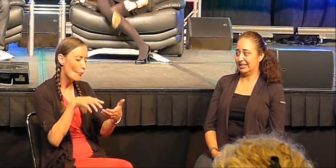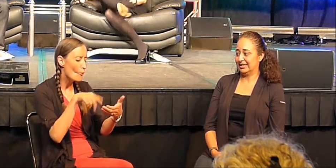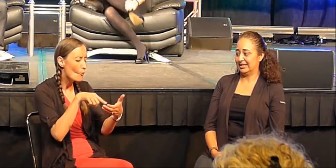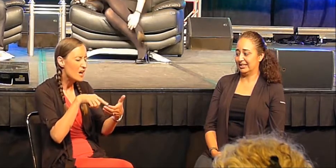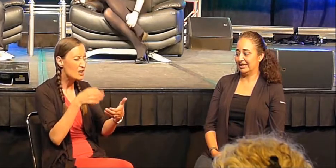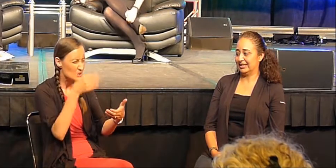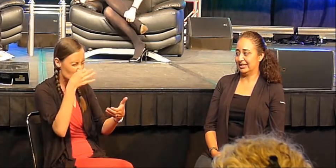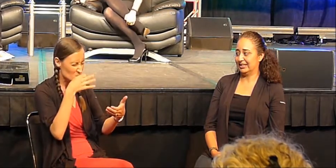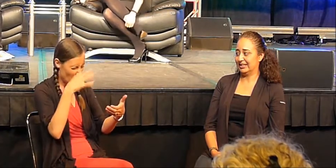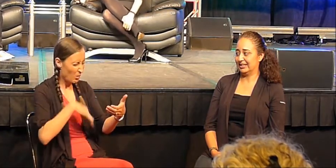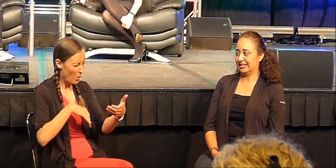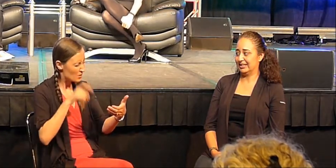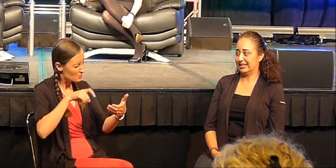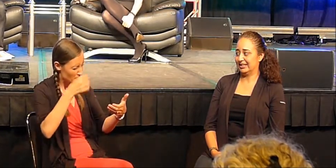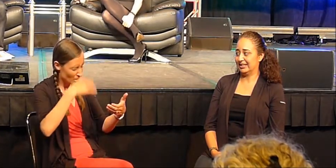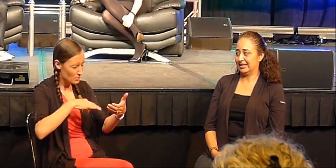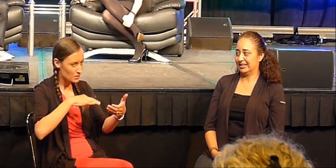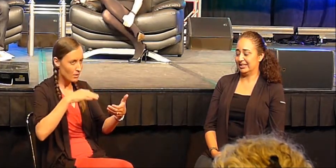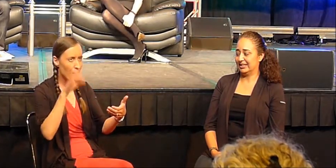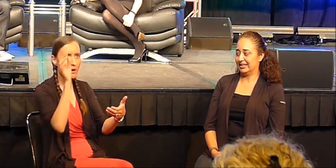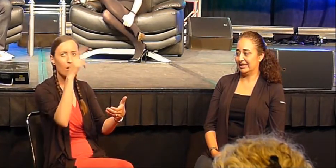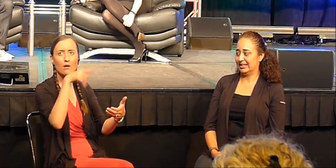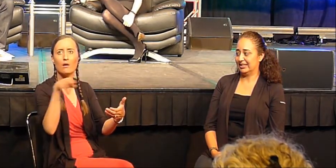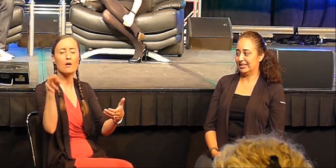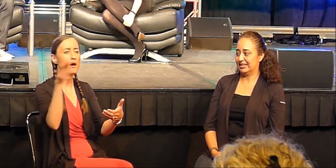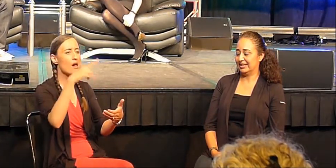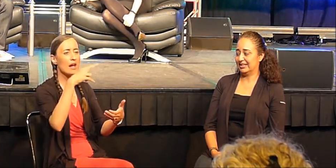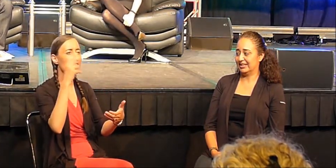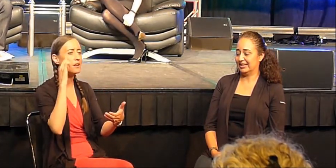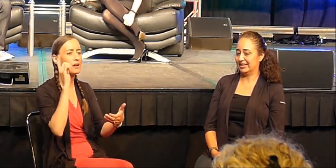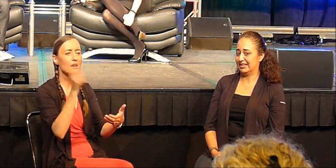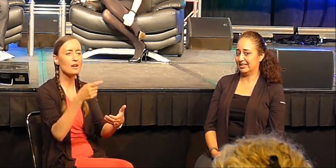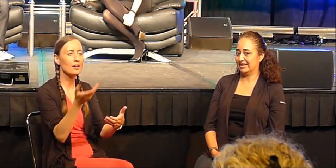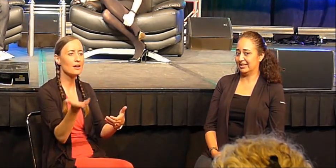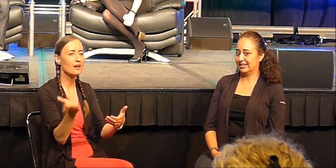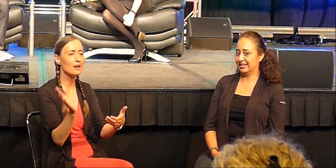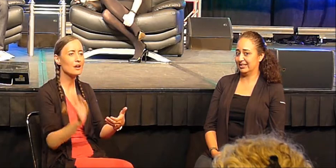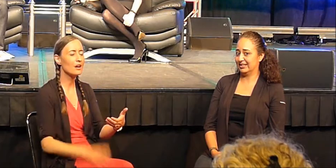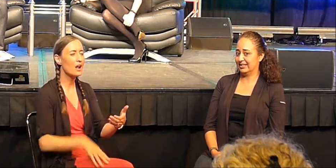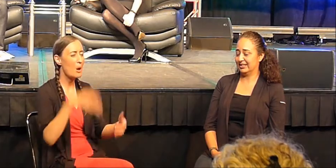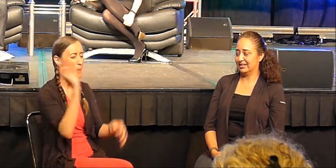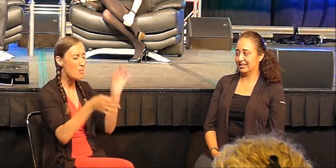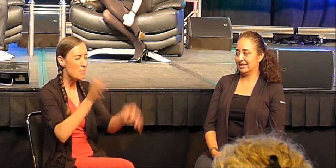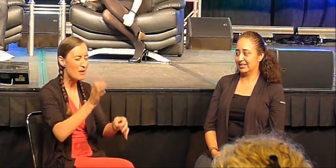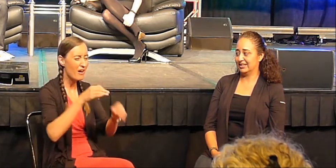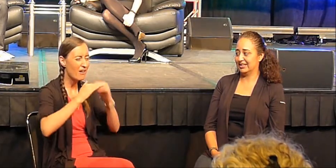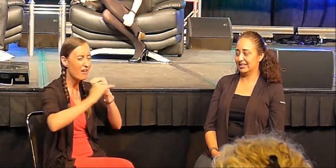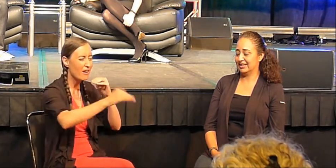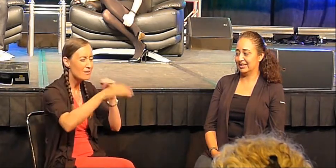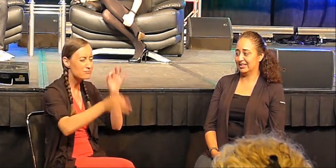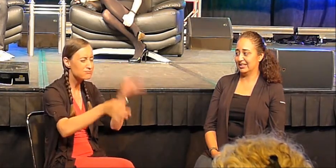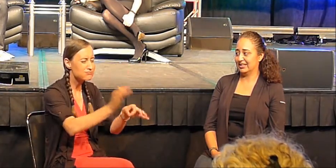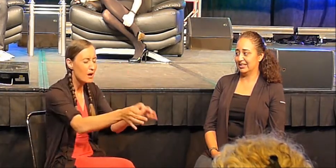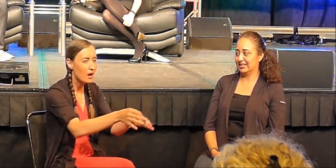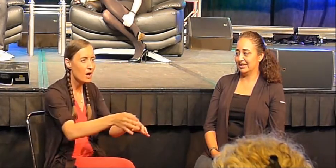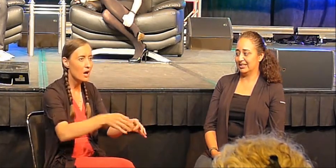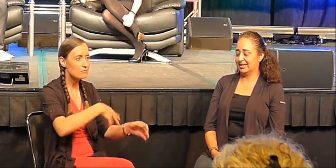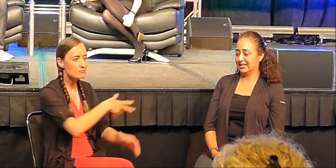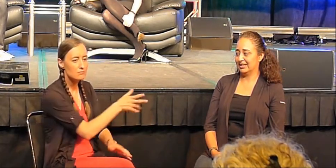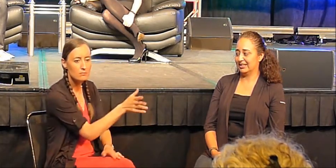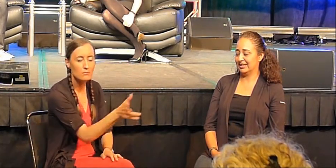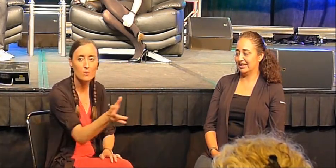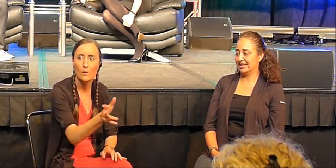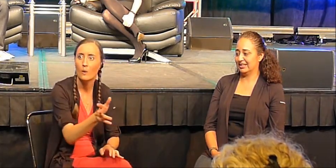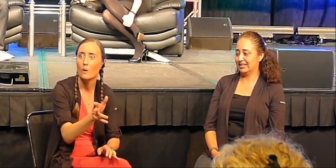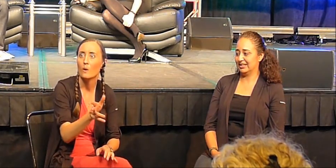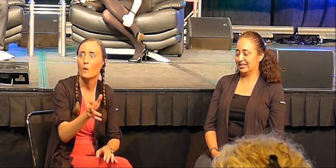You know, meanwhile, the car is getting dented from all this hail. And we turn a corner and suddenly there is